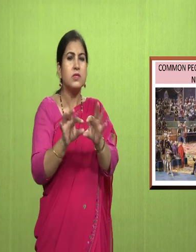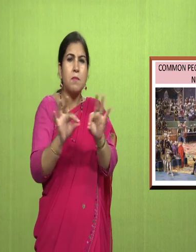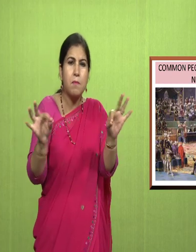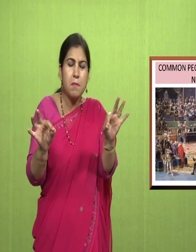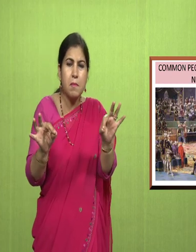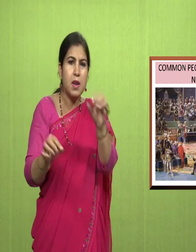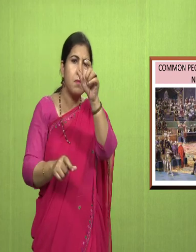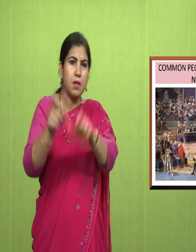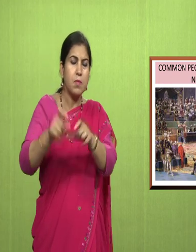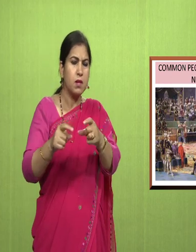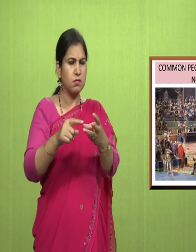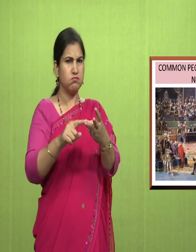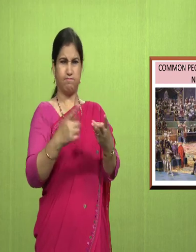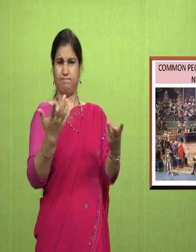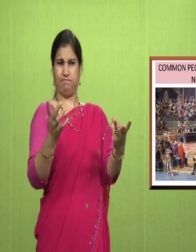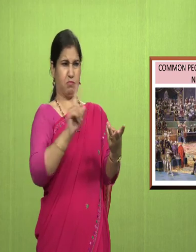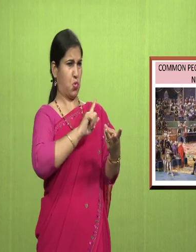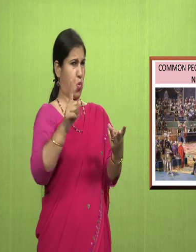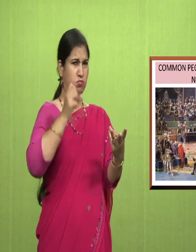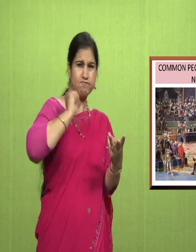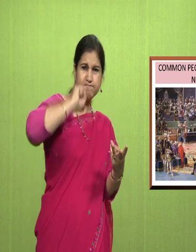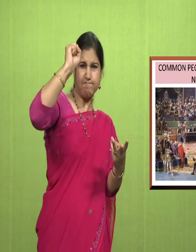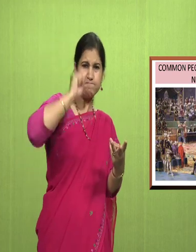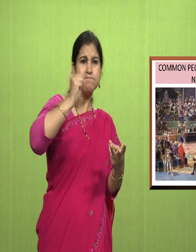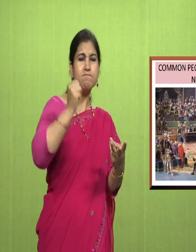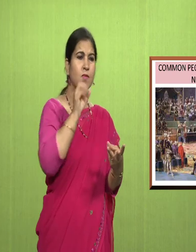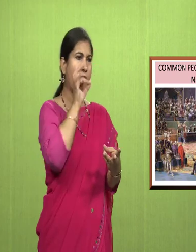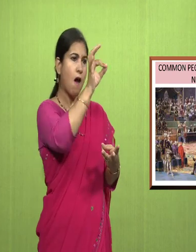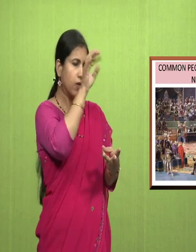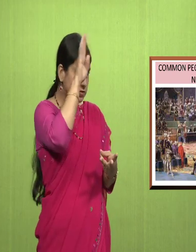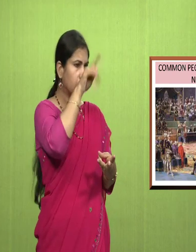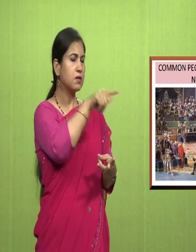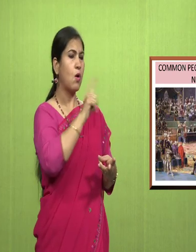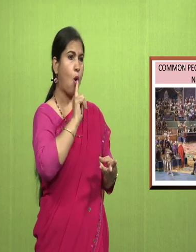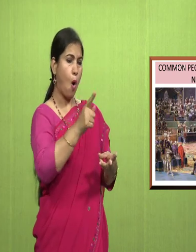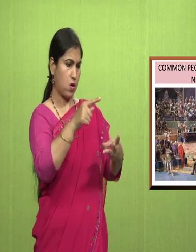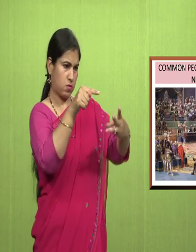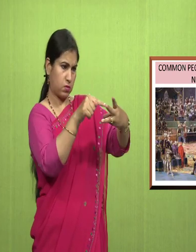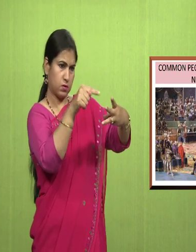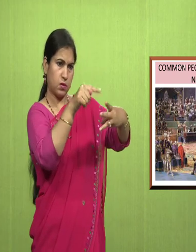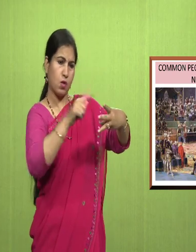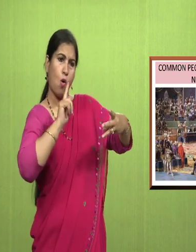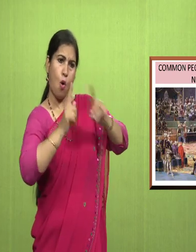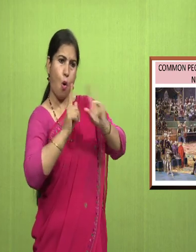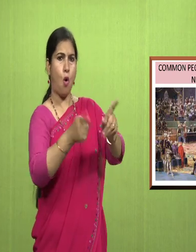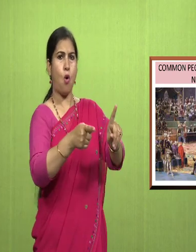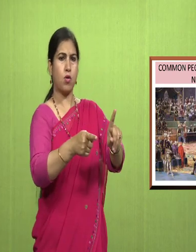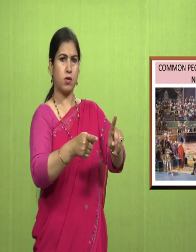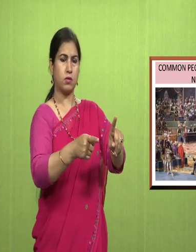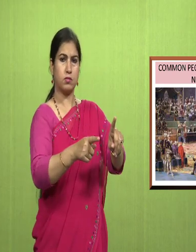people, opposed the king's decision and asked him to order the people of the first